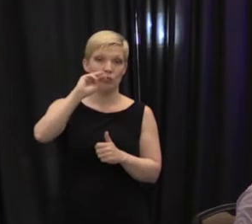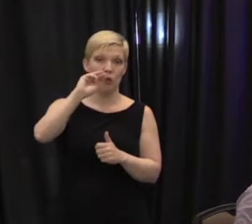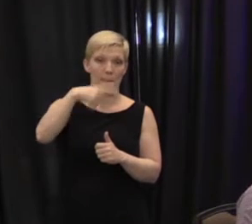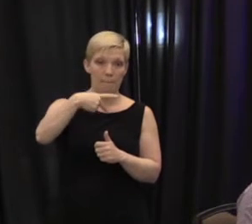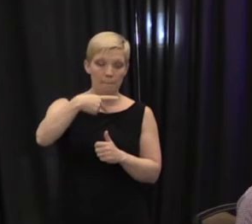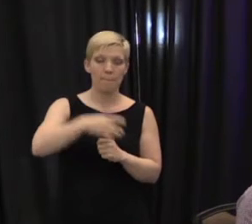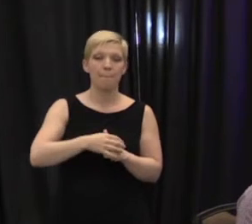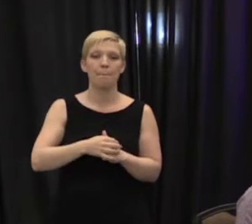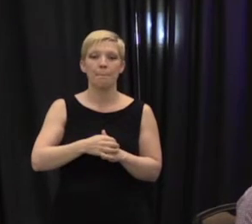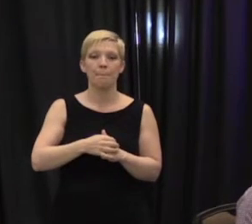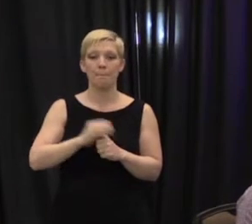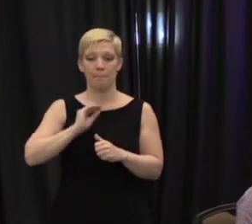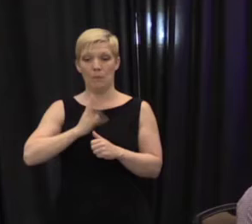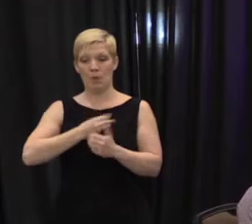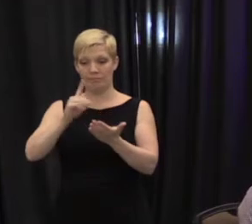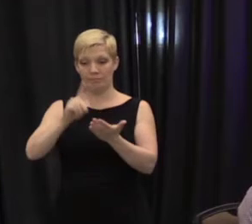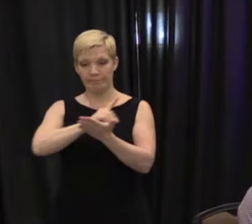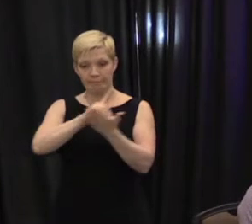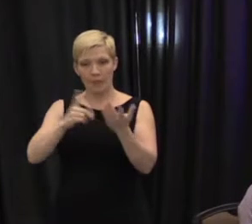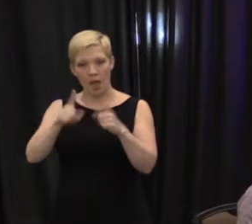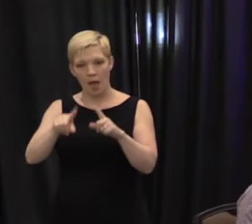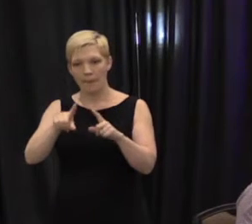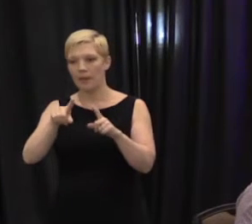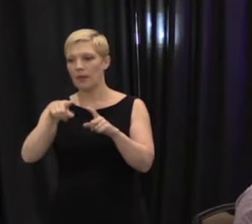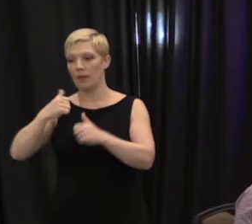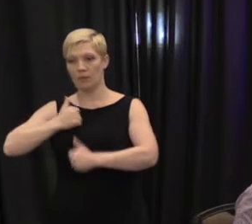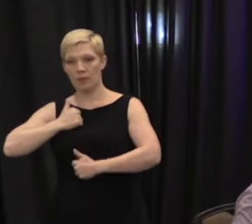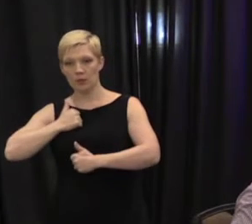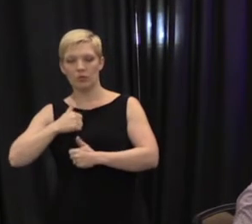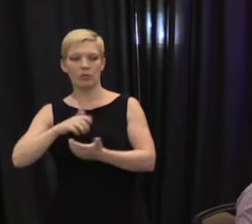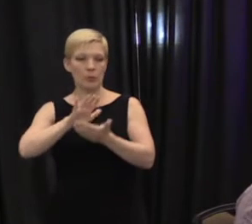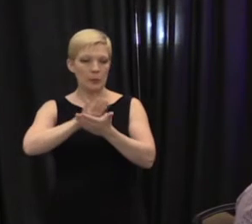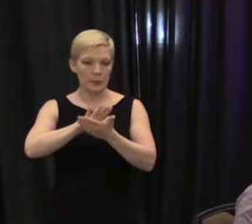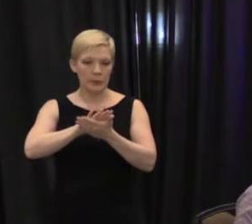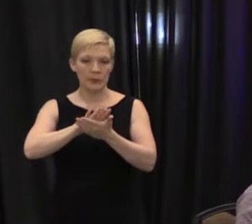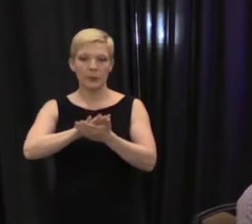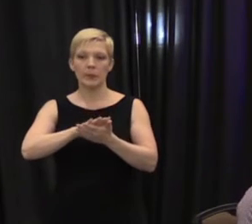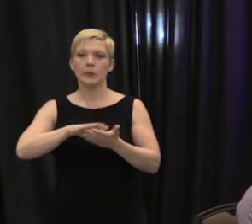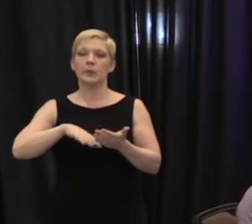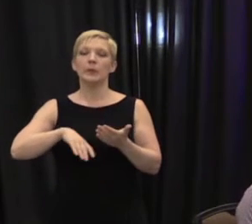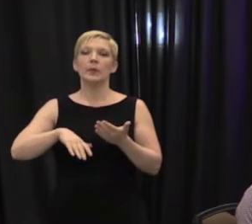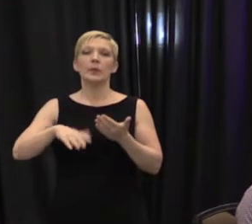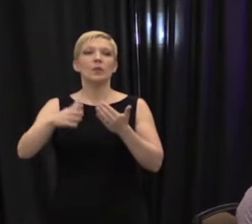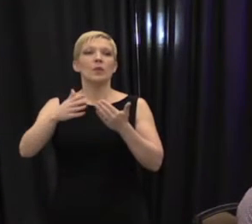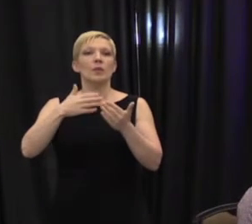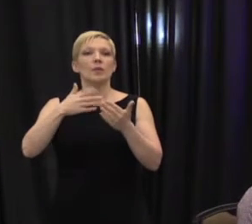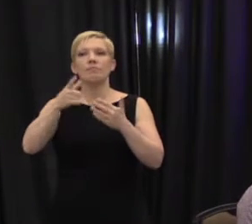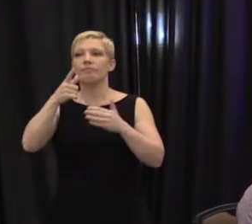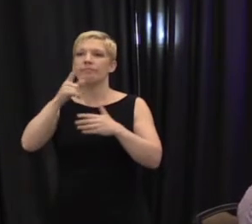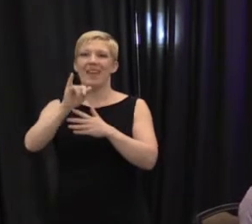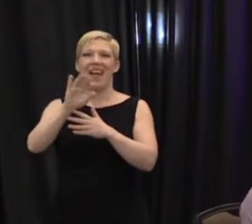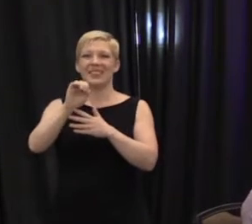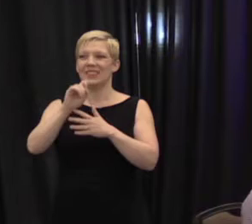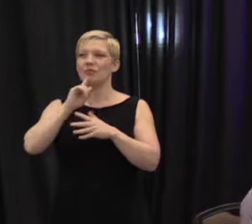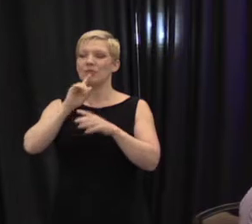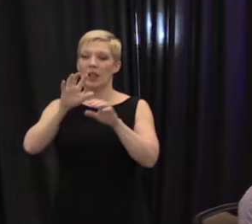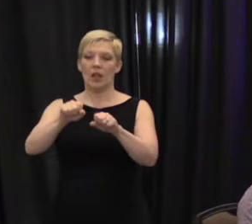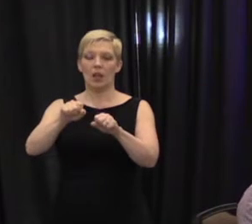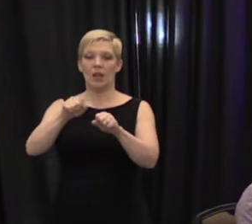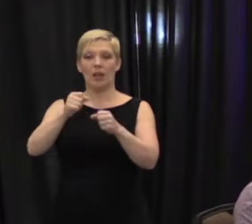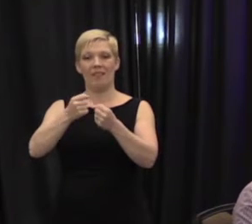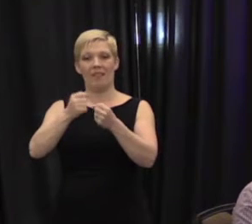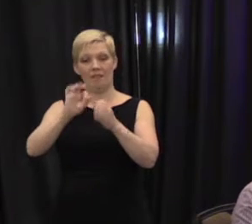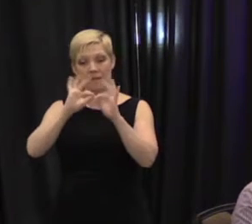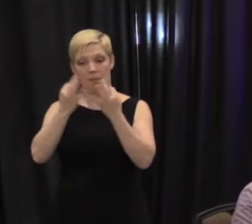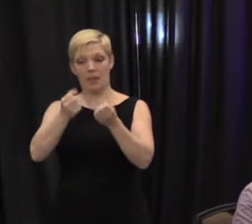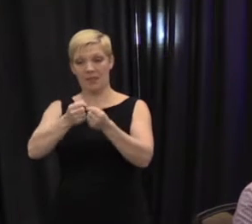Trans discriminations that are happening obviously in military and in schools, ICE raids and deportations that are happening, family